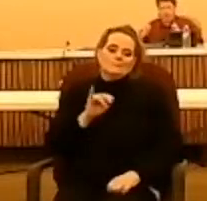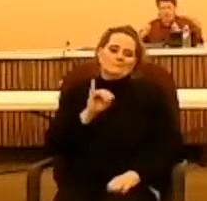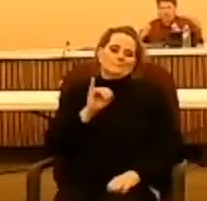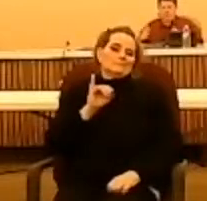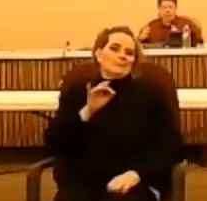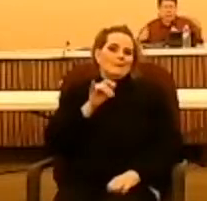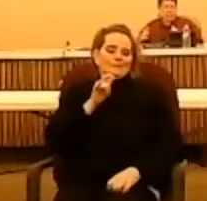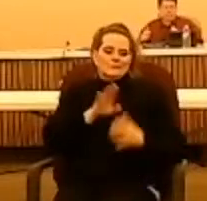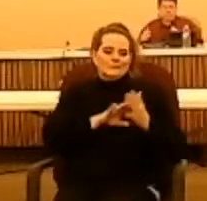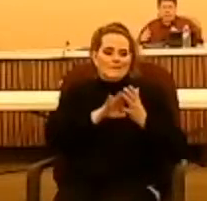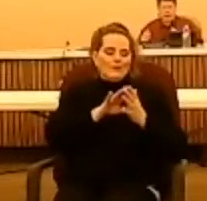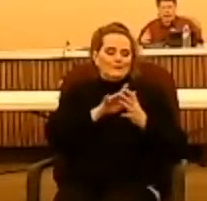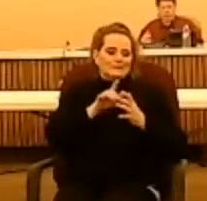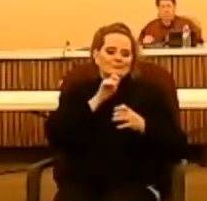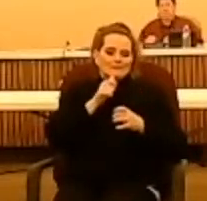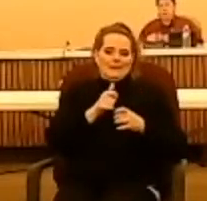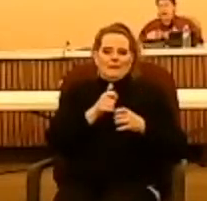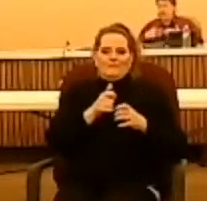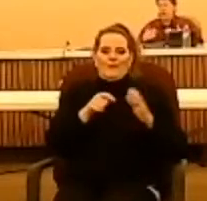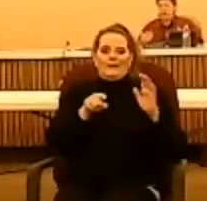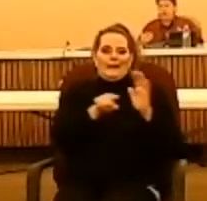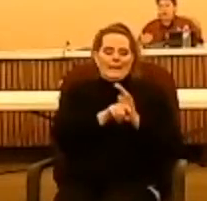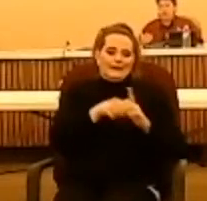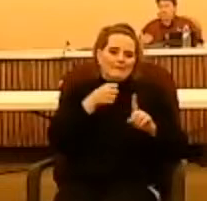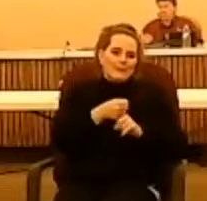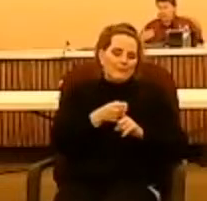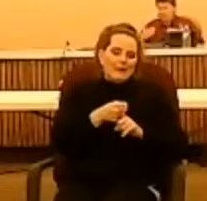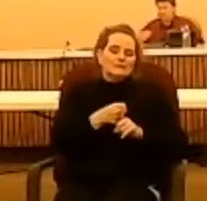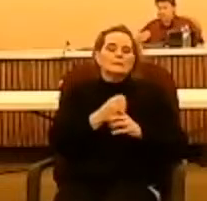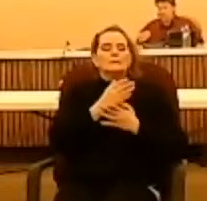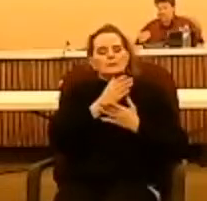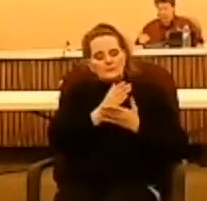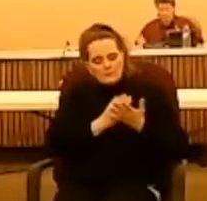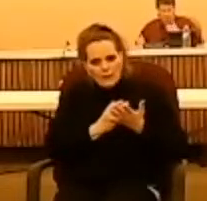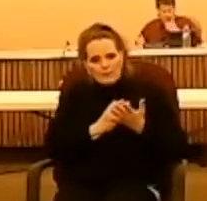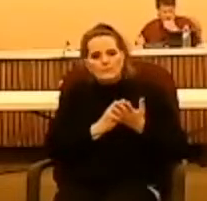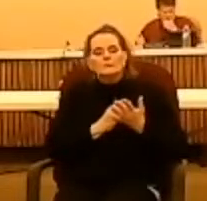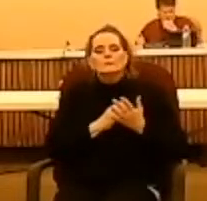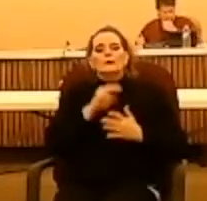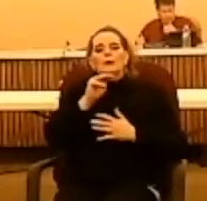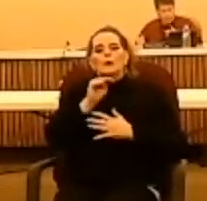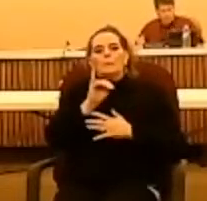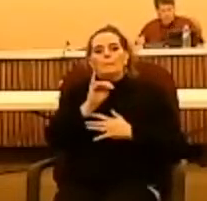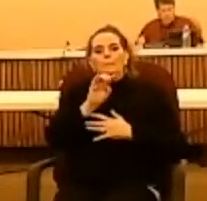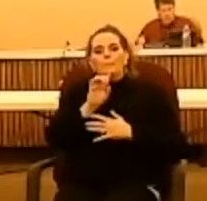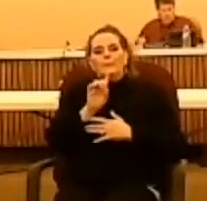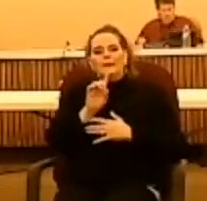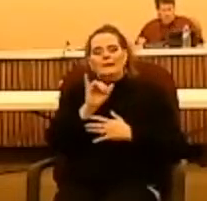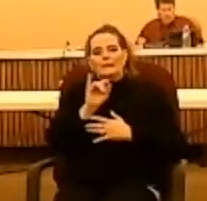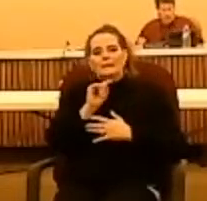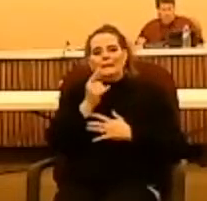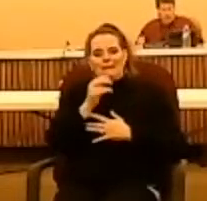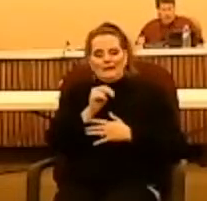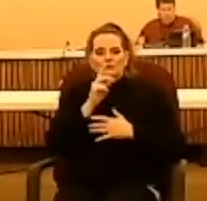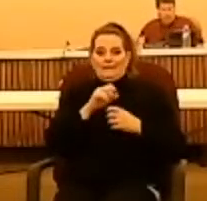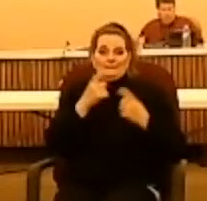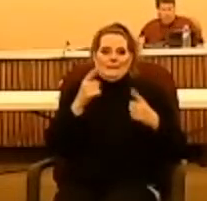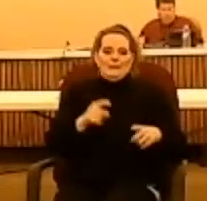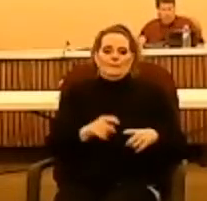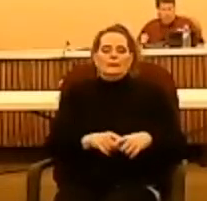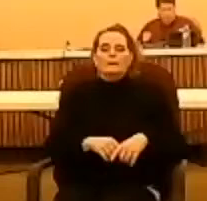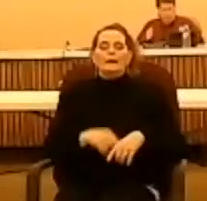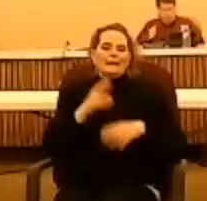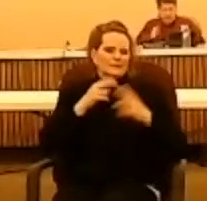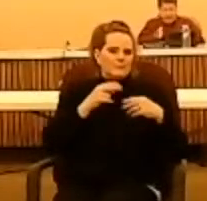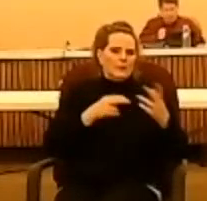have a significant adverse impact, some mitigation has to occur to stop that from occurring. The problem then comes in